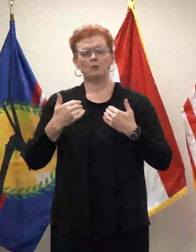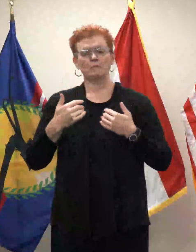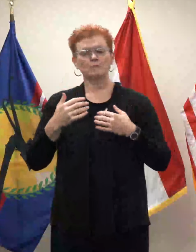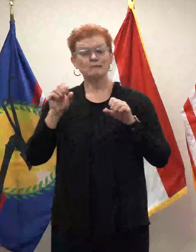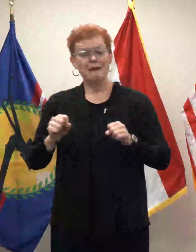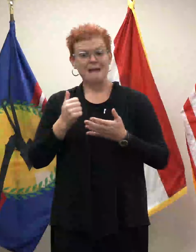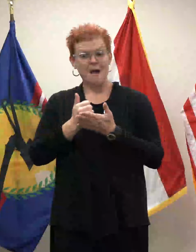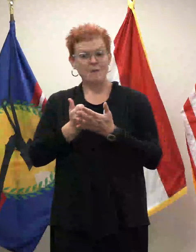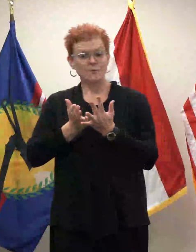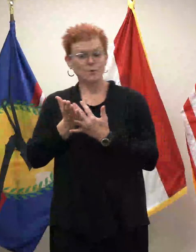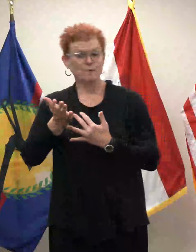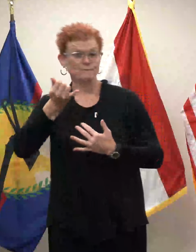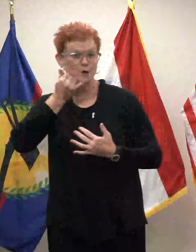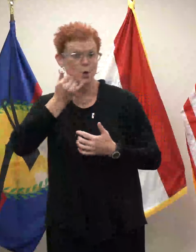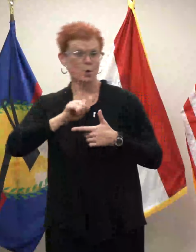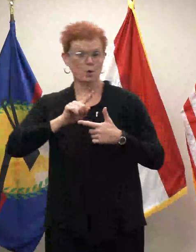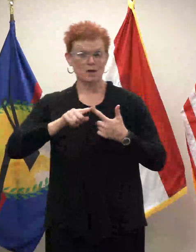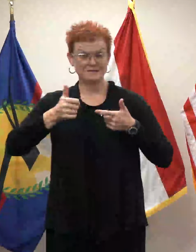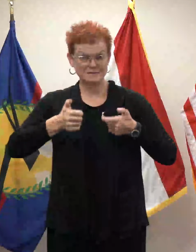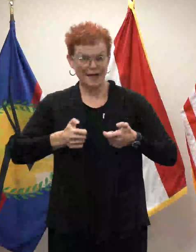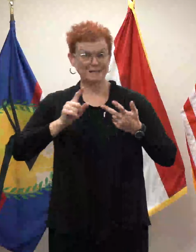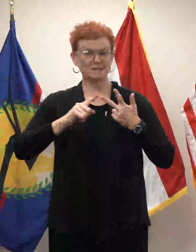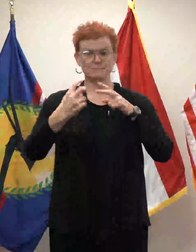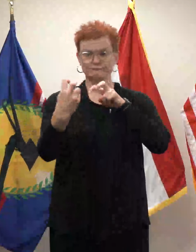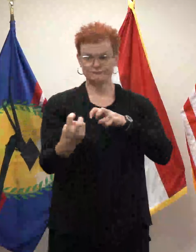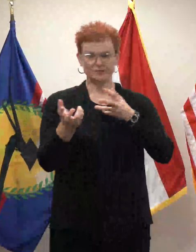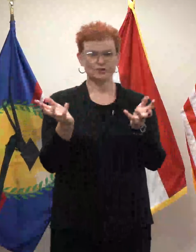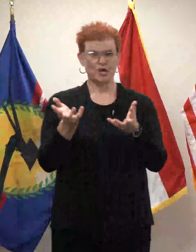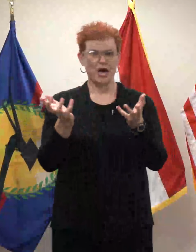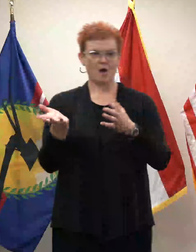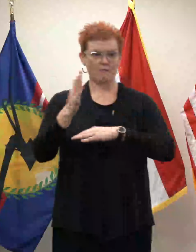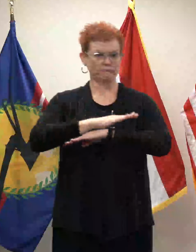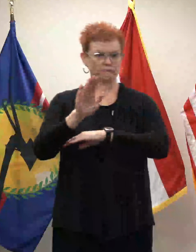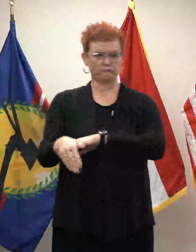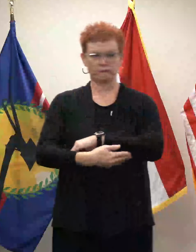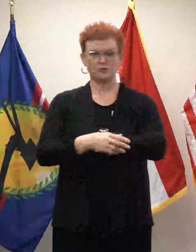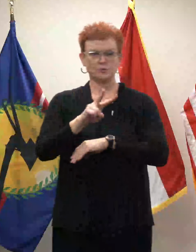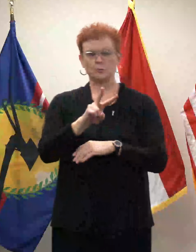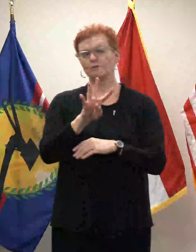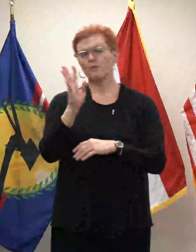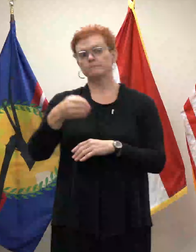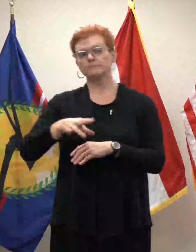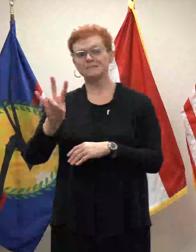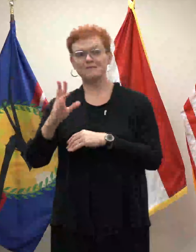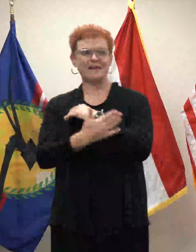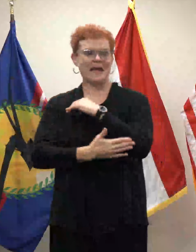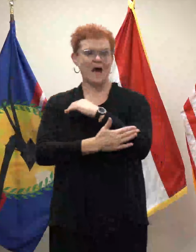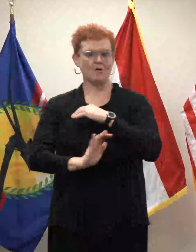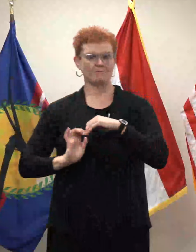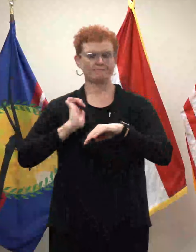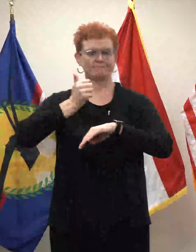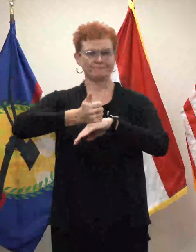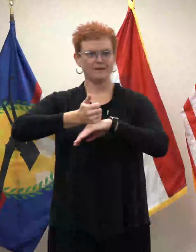phone, by text, by chat, or on site 24 hours a day, 7 days a week. The Youth Connection Helpline that the county created was